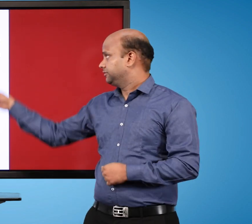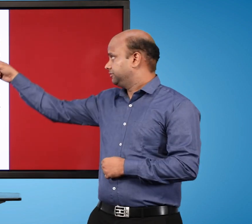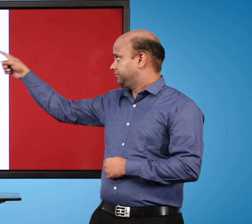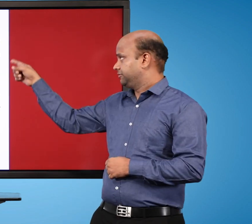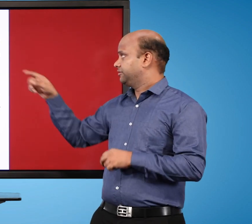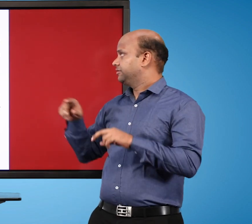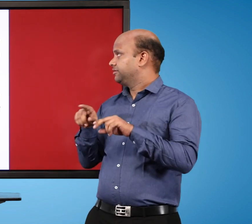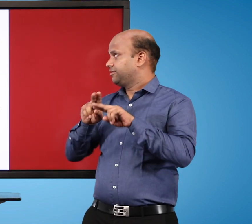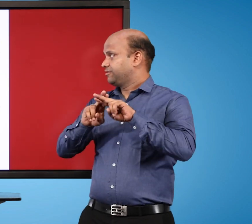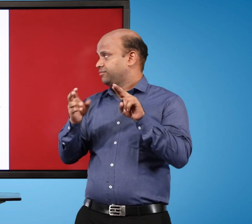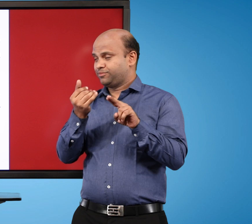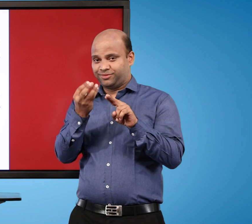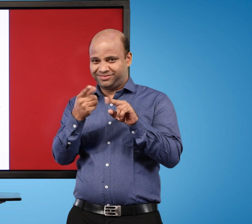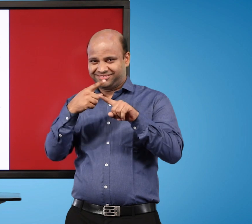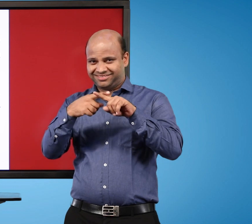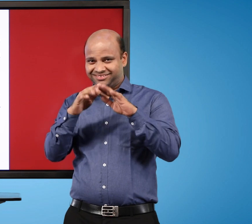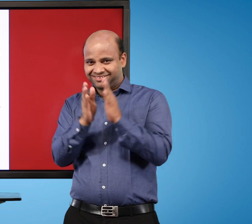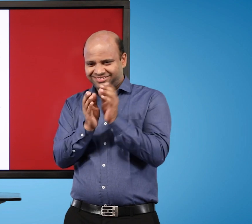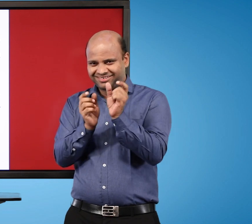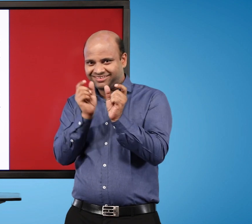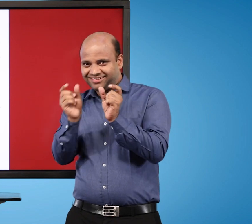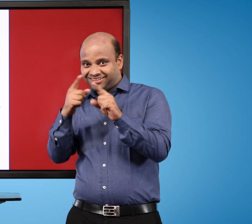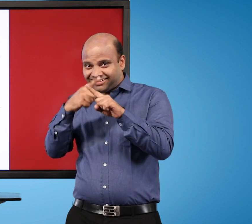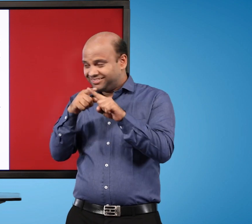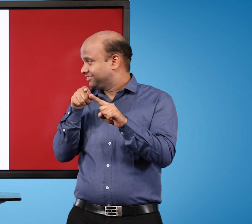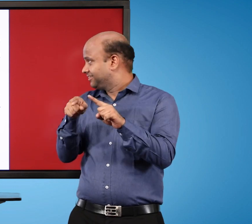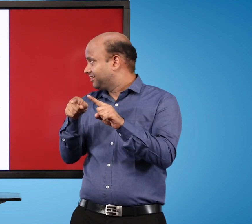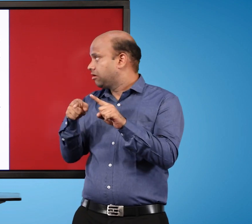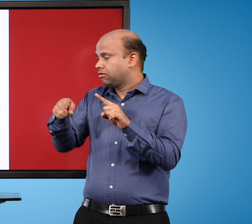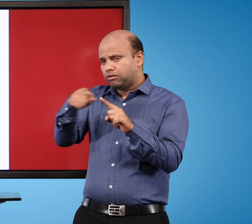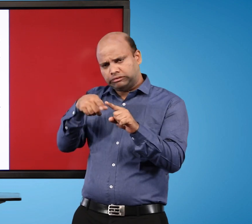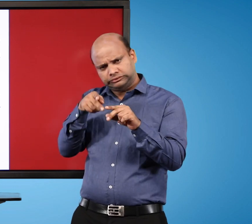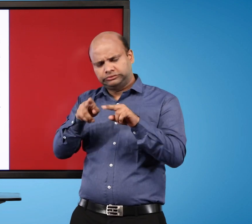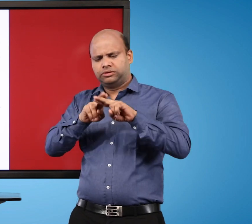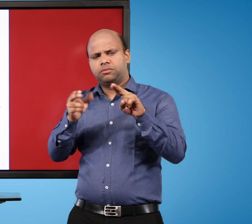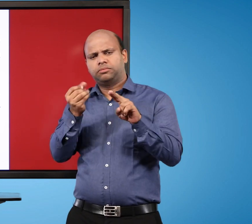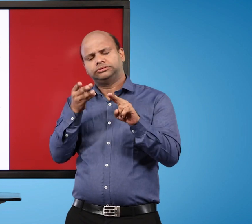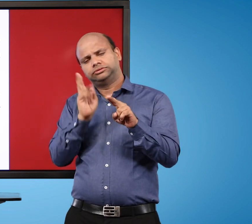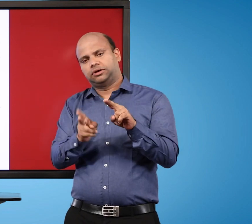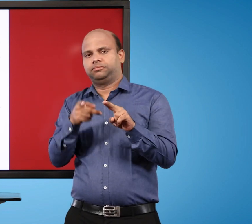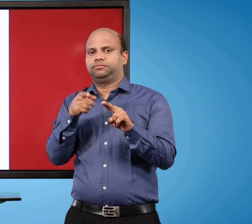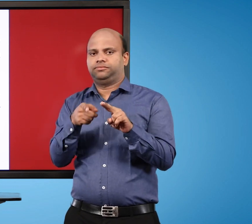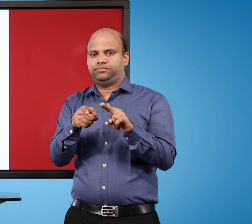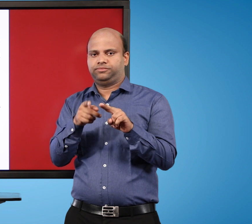The multiplication of two whole numbers is also found to be a whole number again.